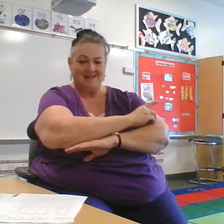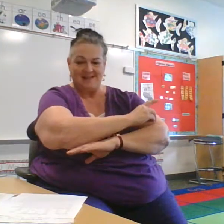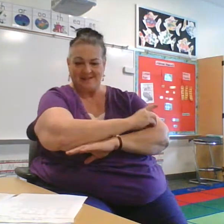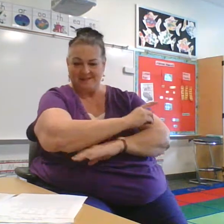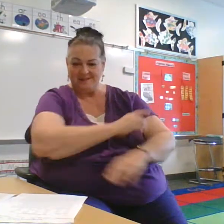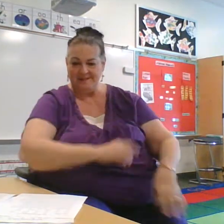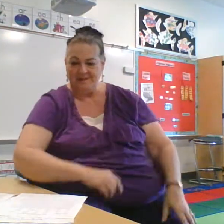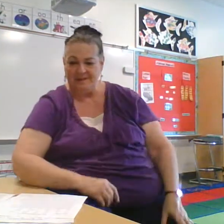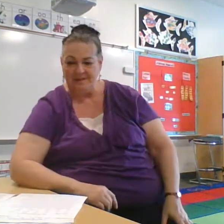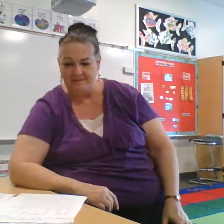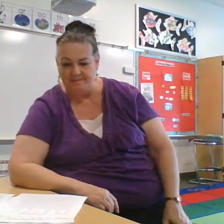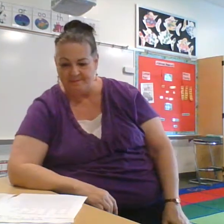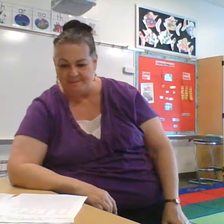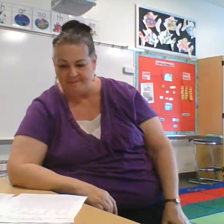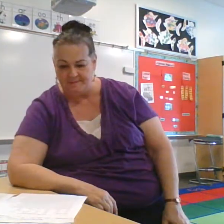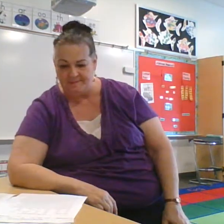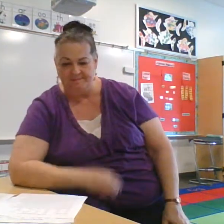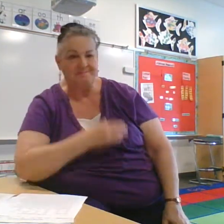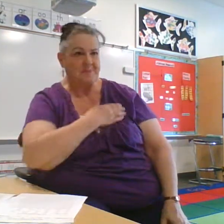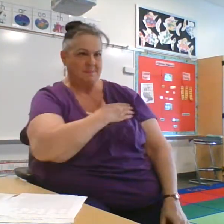Desk. Yeah, desk. D.